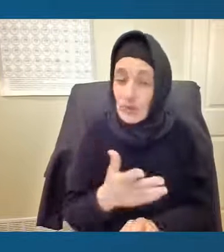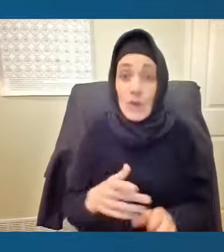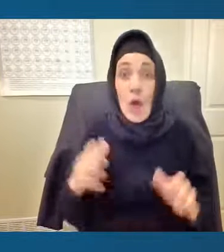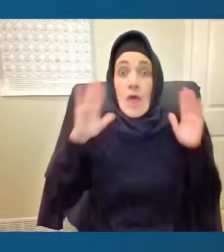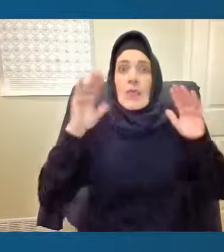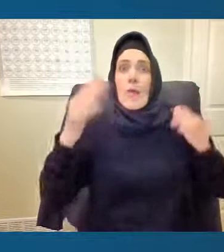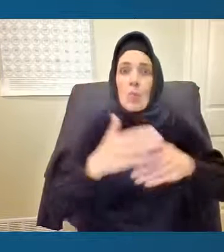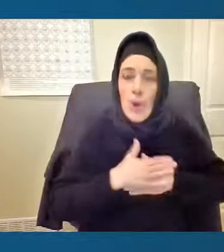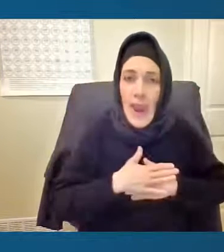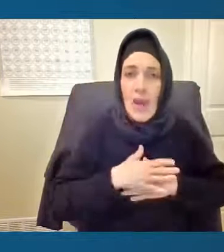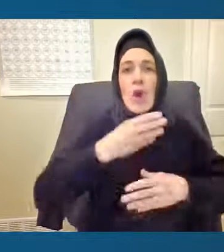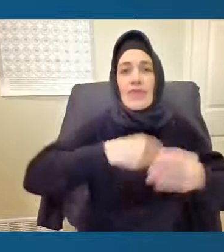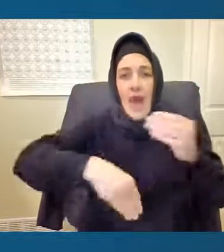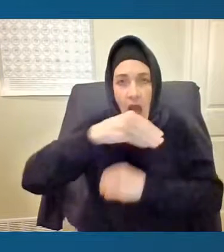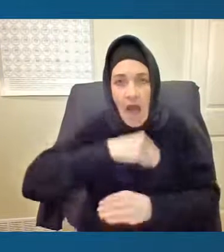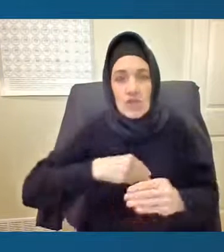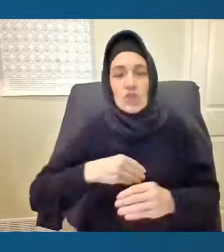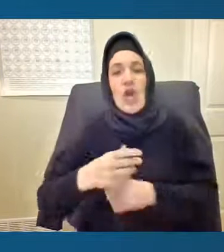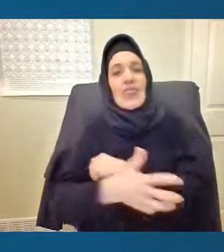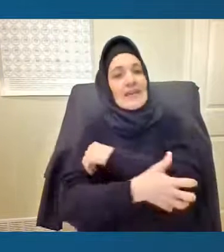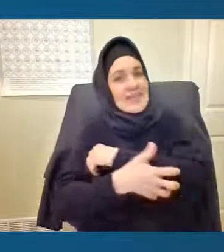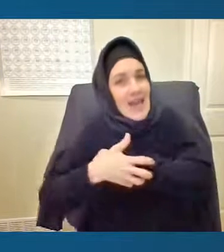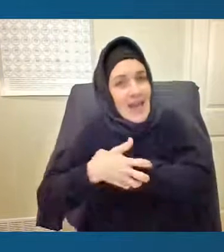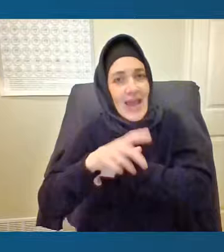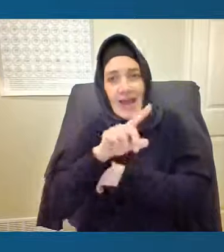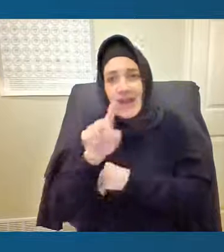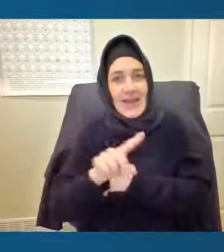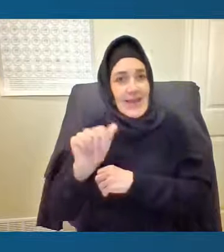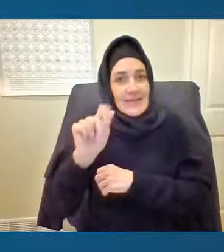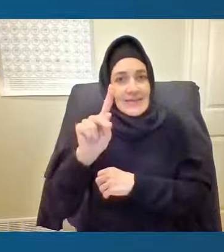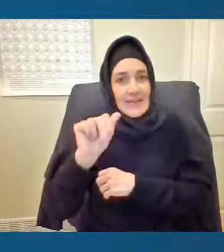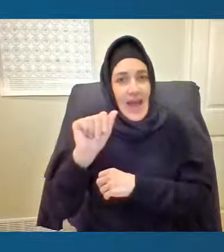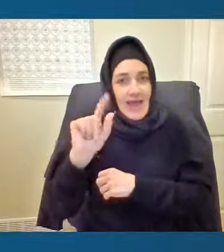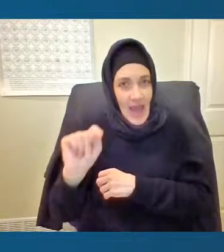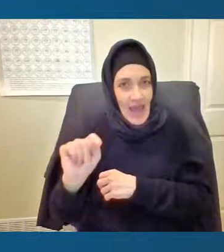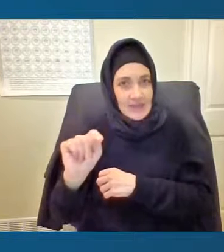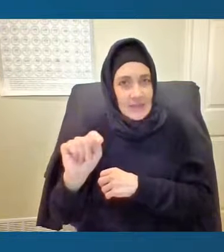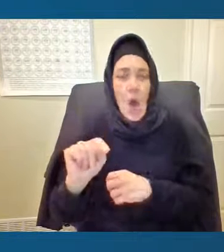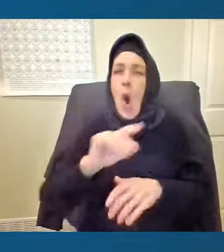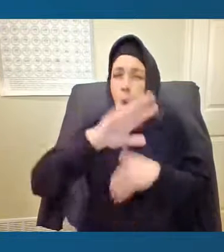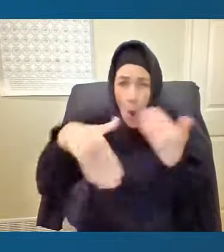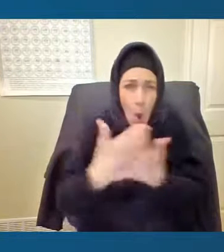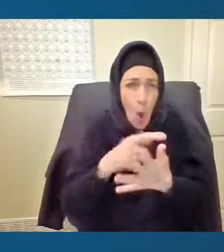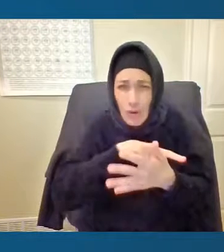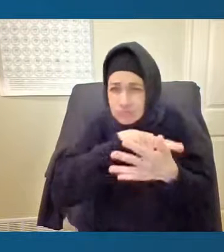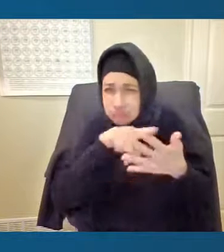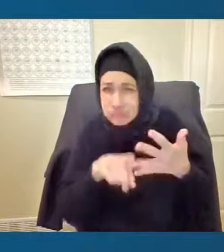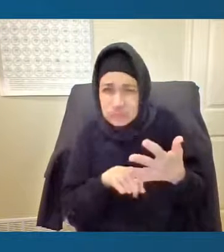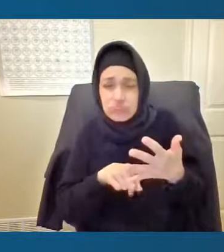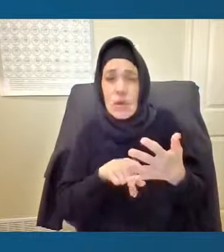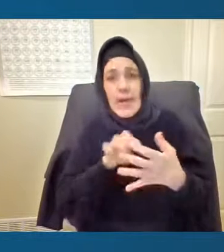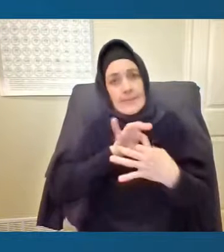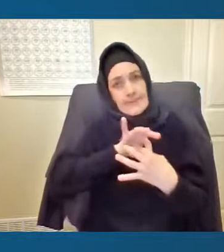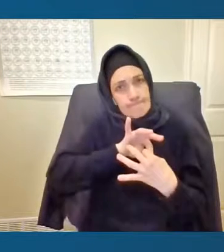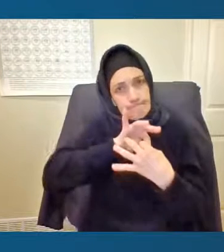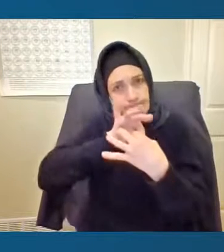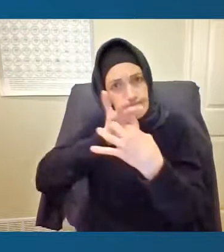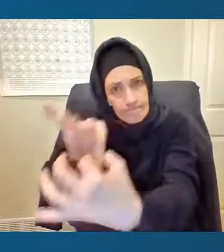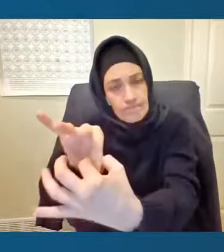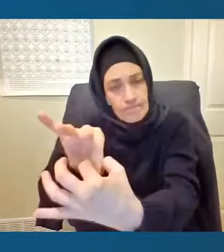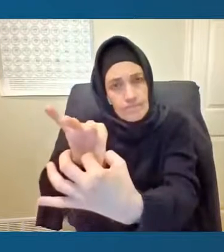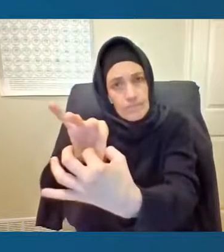the hajj, the zakat, they're a means to this awakening, this point of being aware and remembering